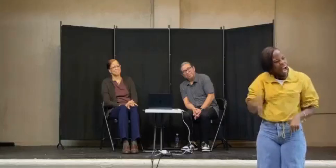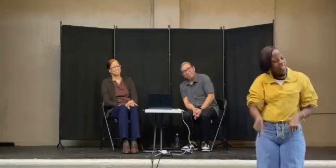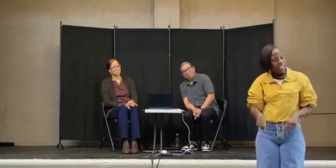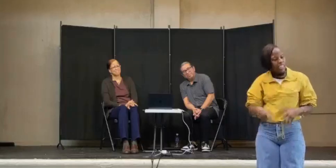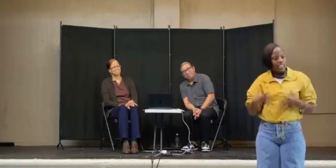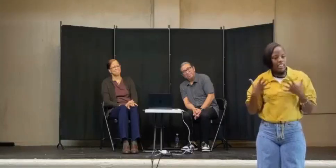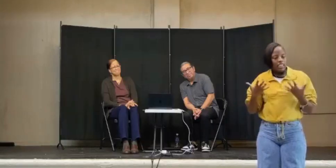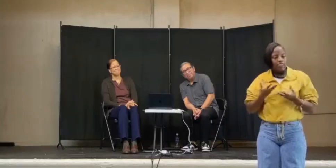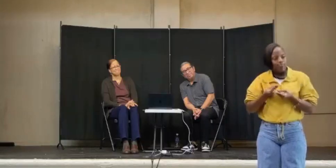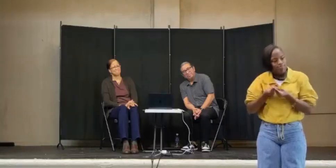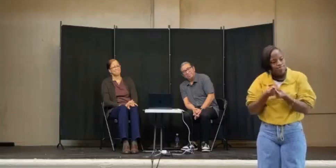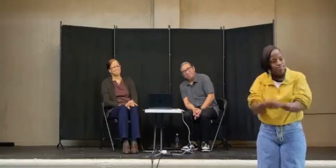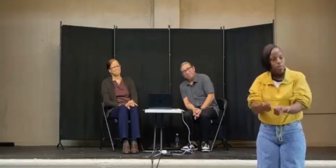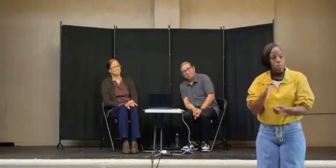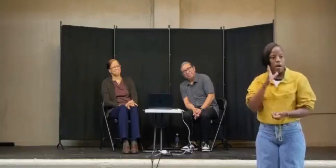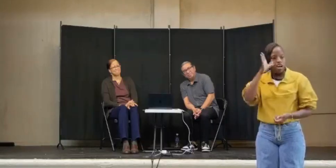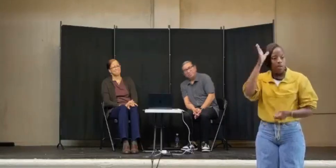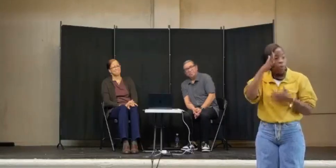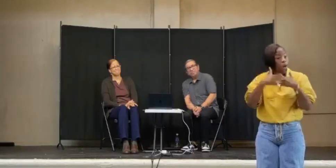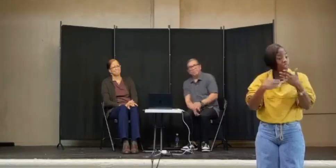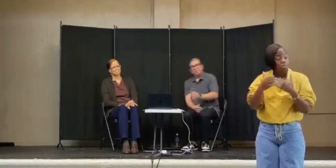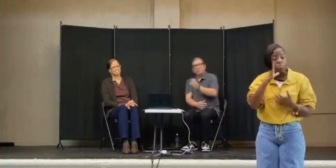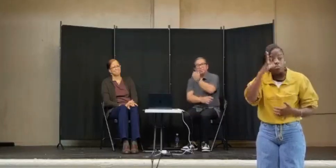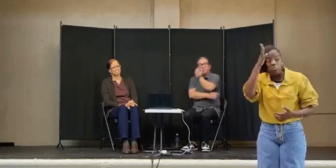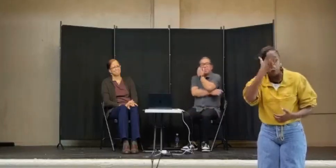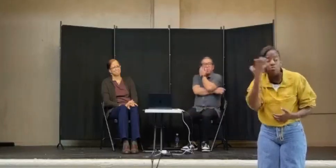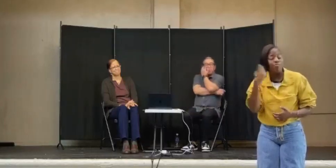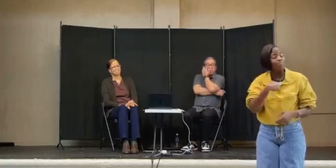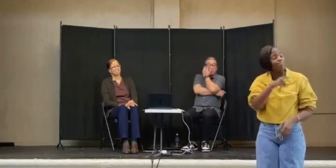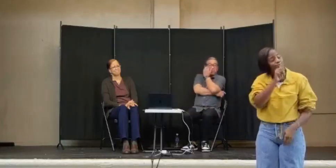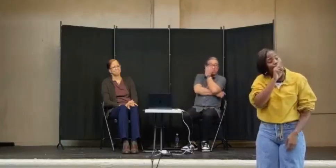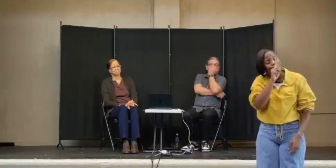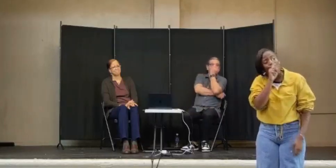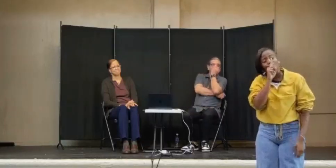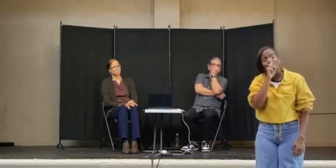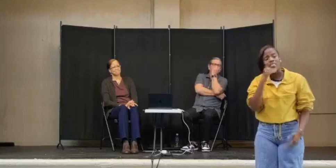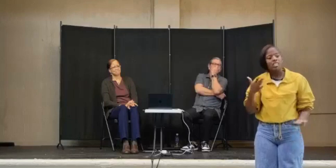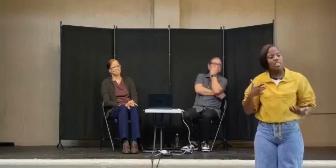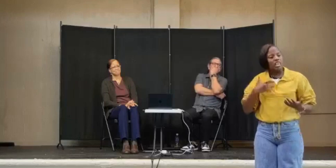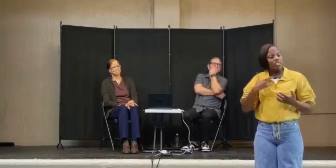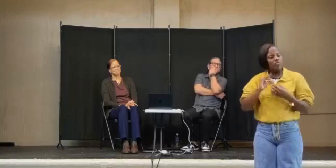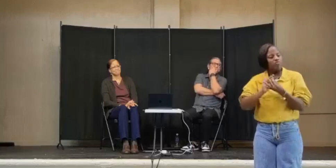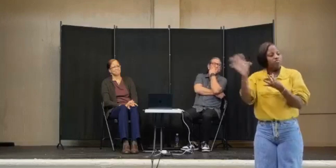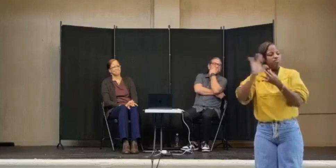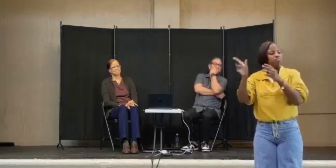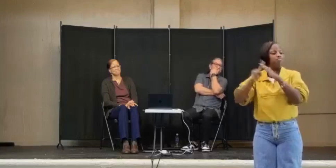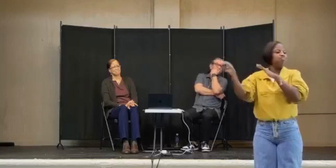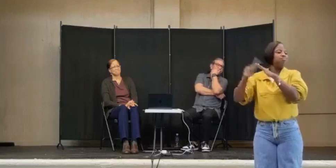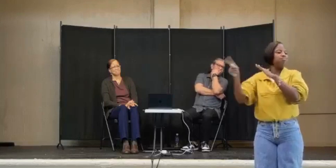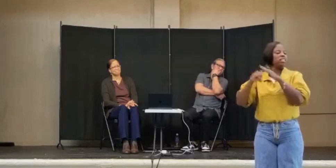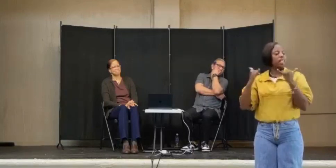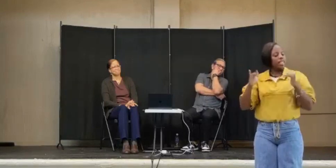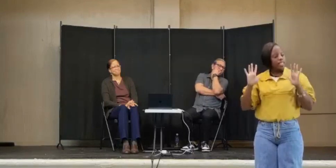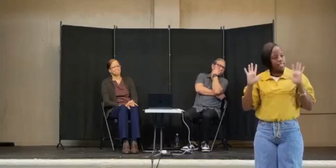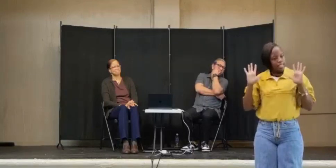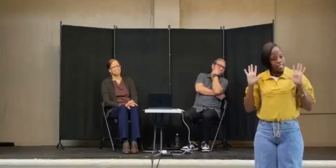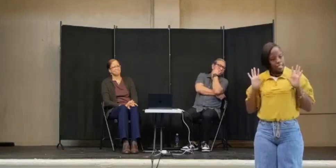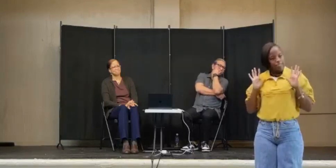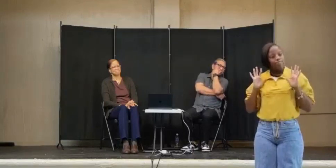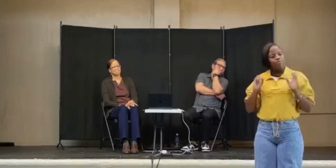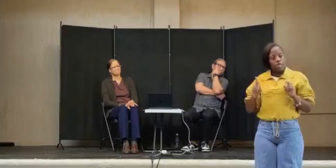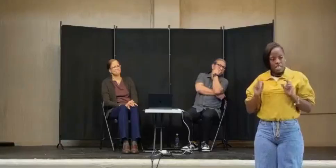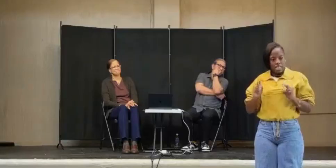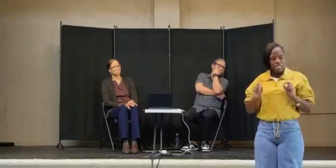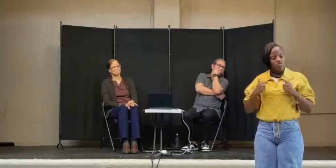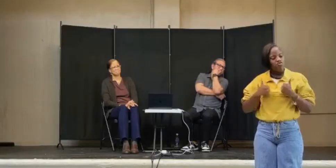grieving process. You know, I did lose my father, but I've been trying to, you know, not be angry with my parents and, you